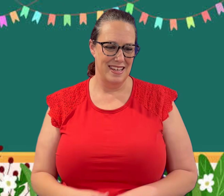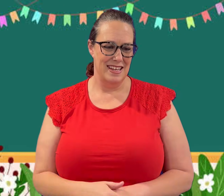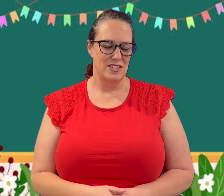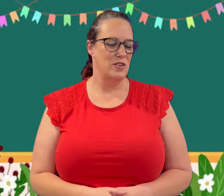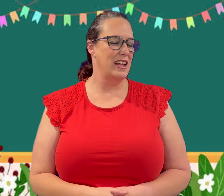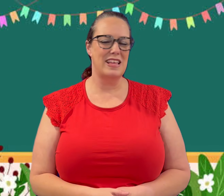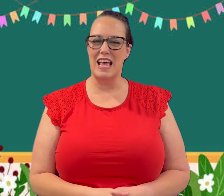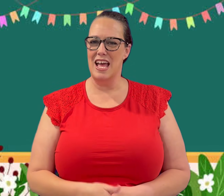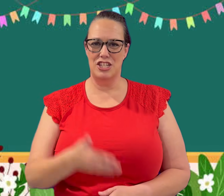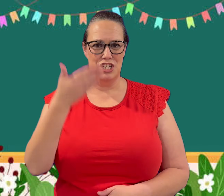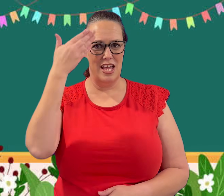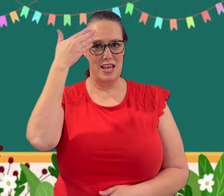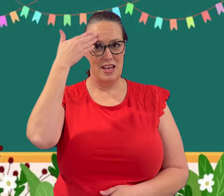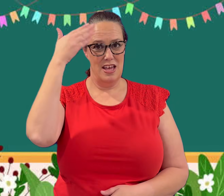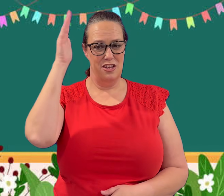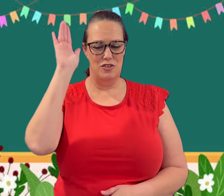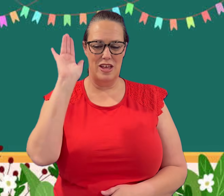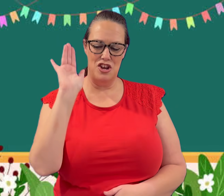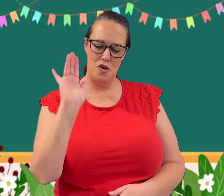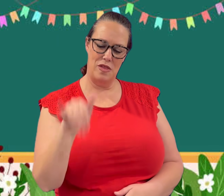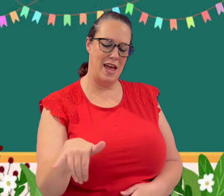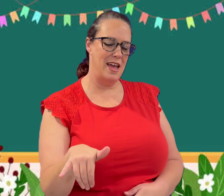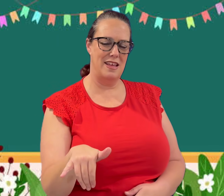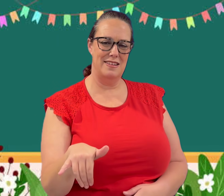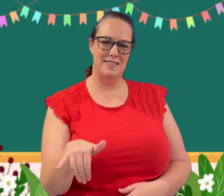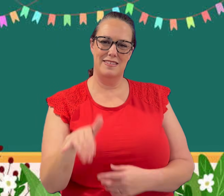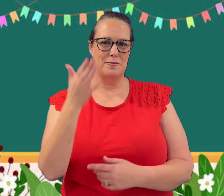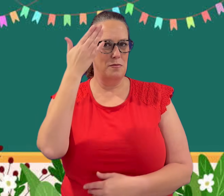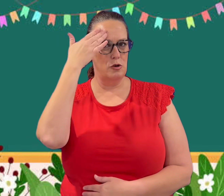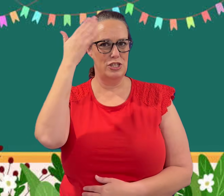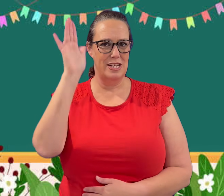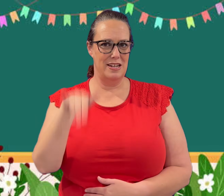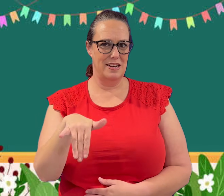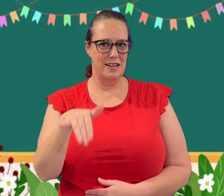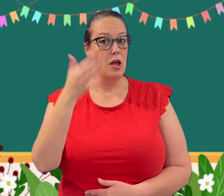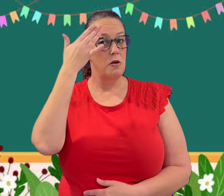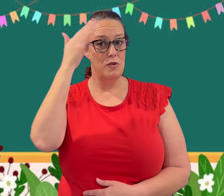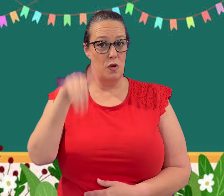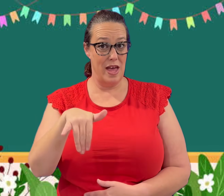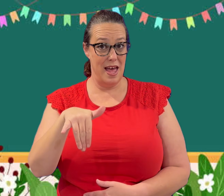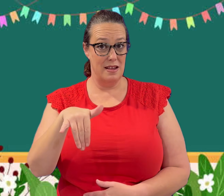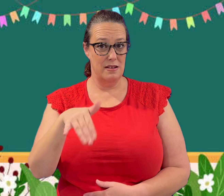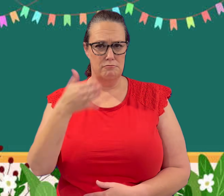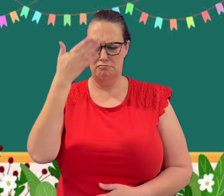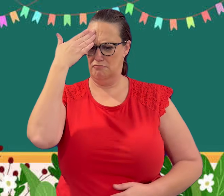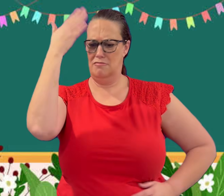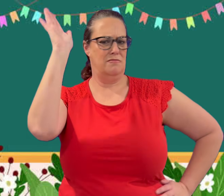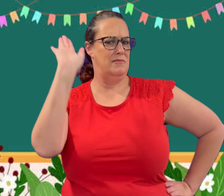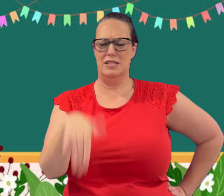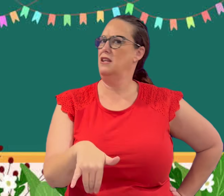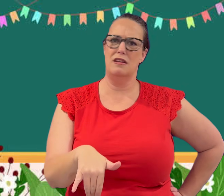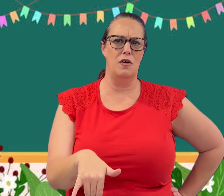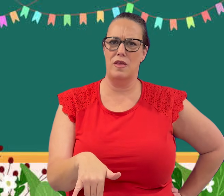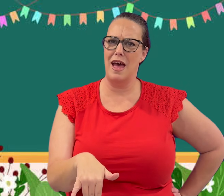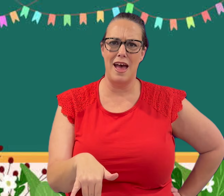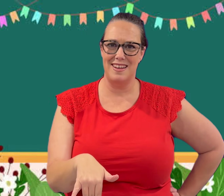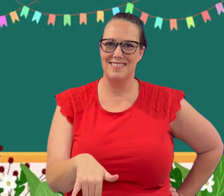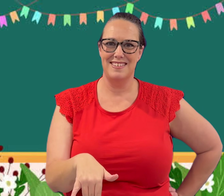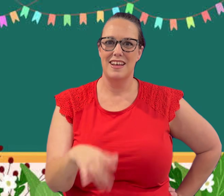So you got to get that head shake. You do that know that motion. Know that. Didn't know that.